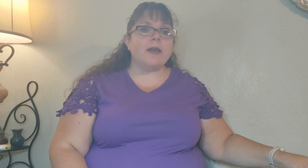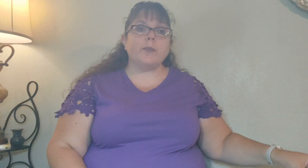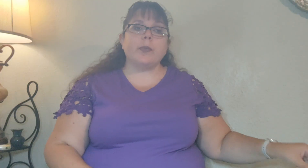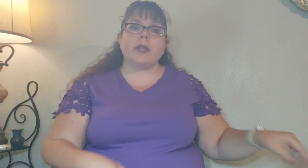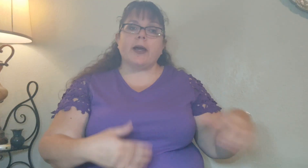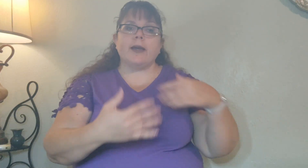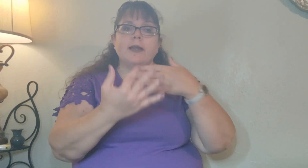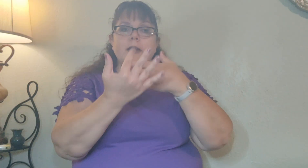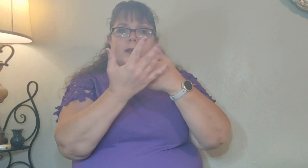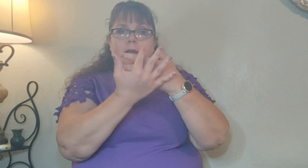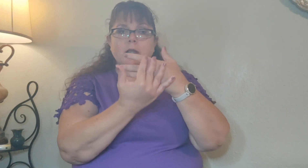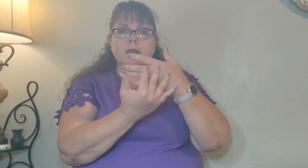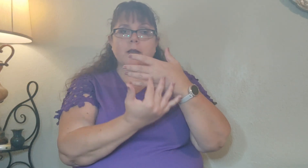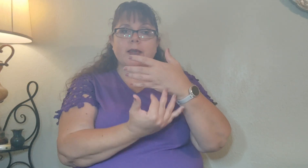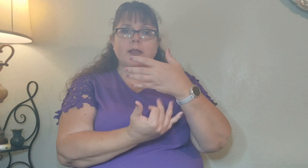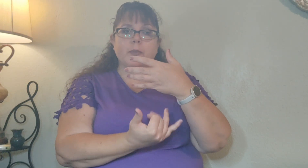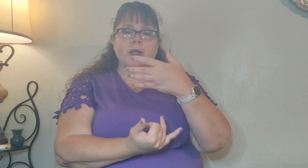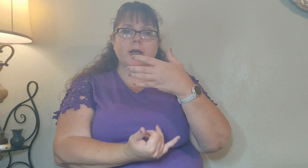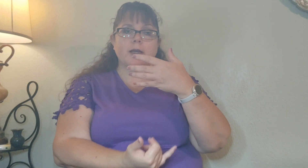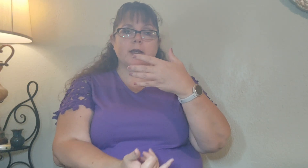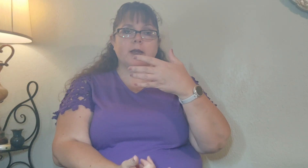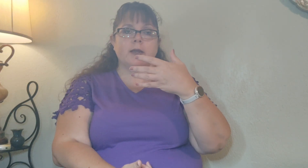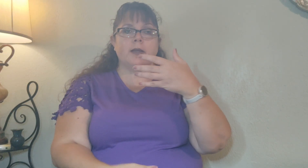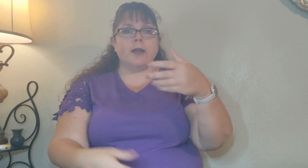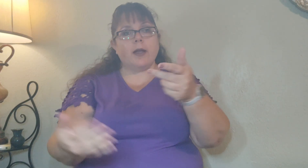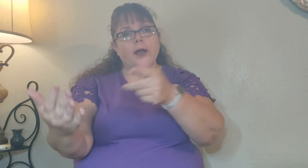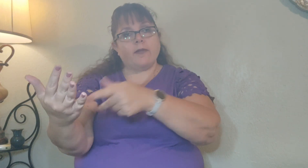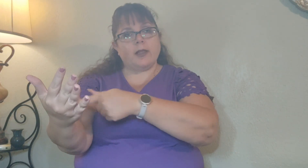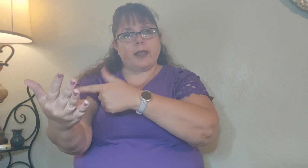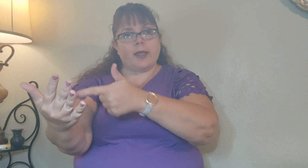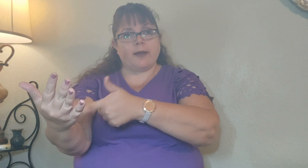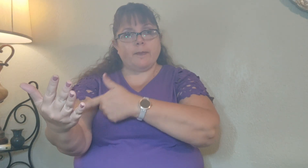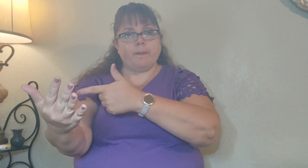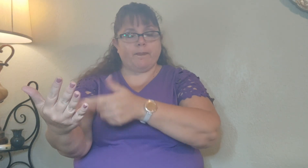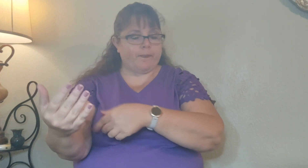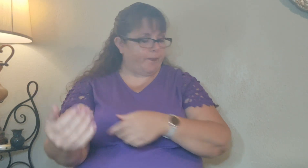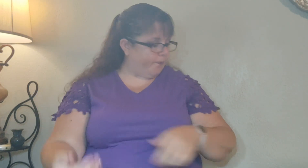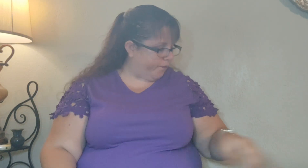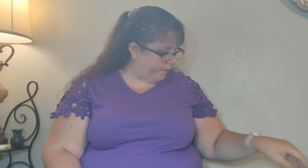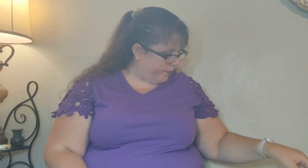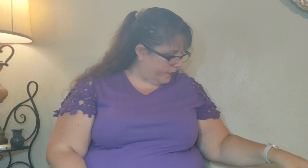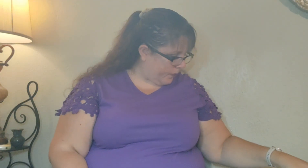Then blood, like the blood of the lamb.